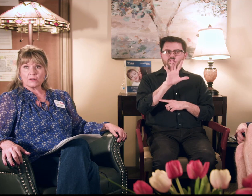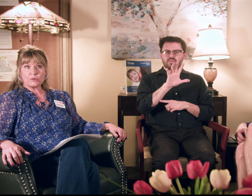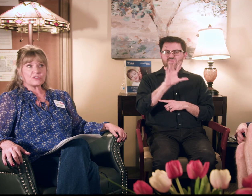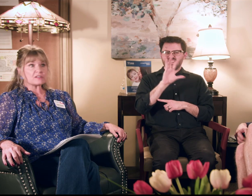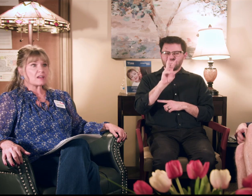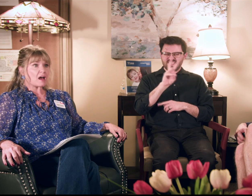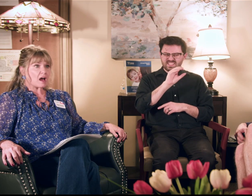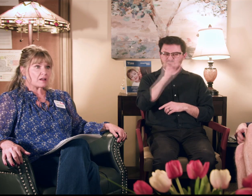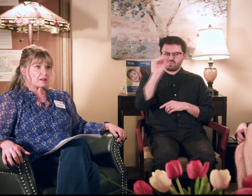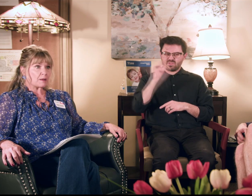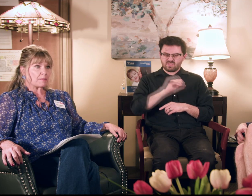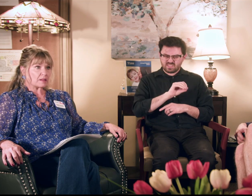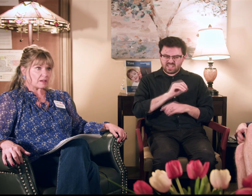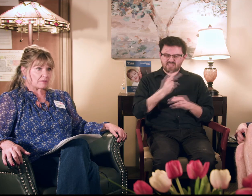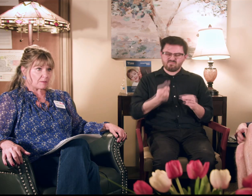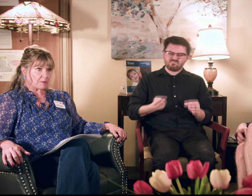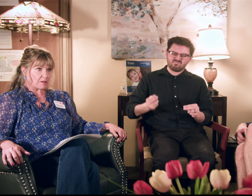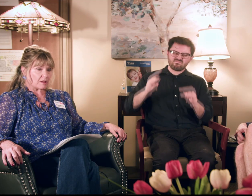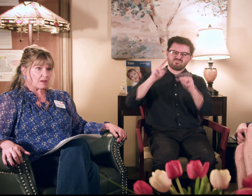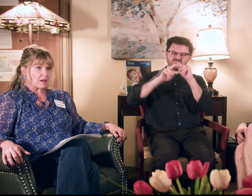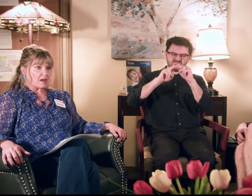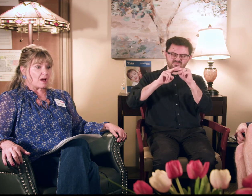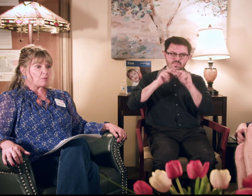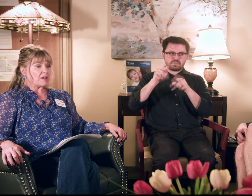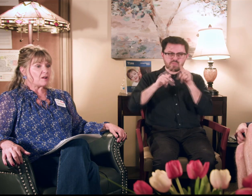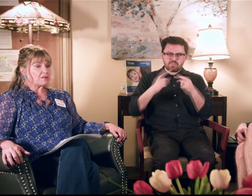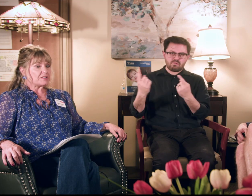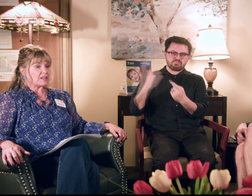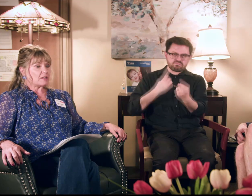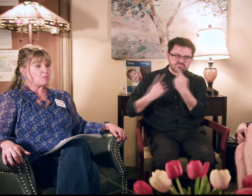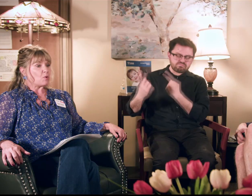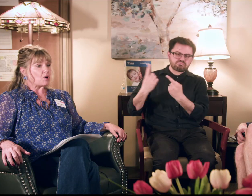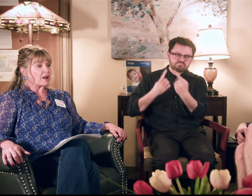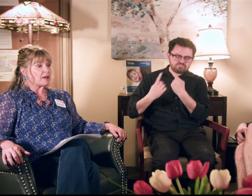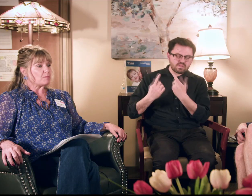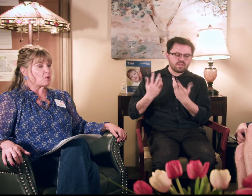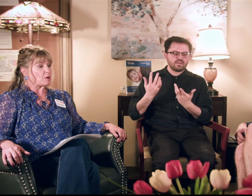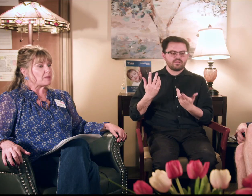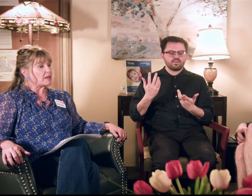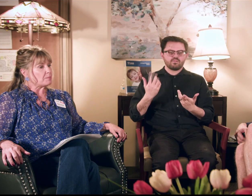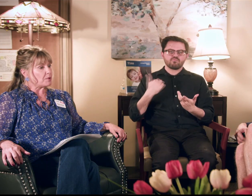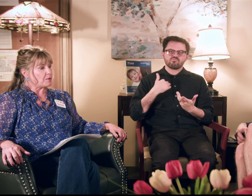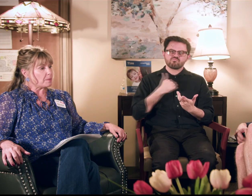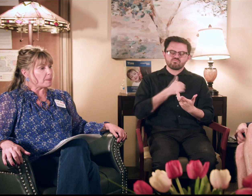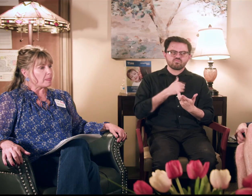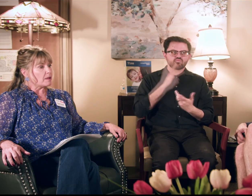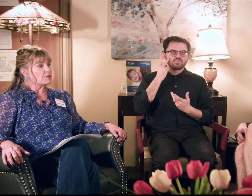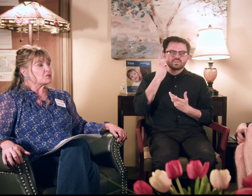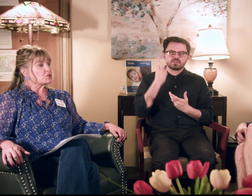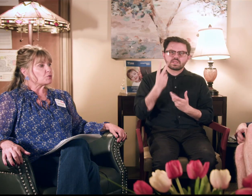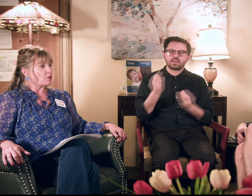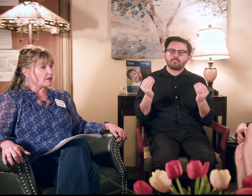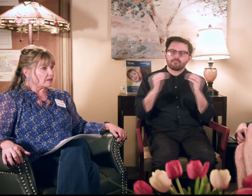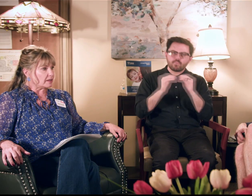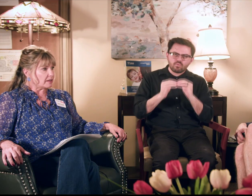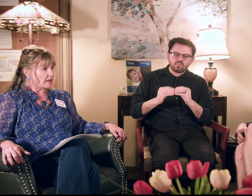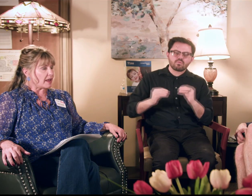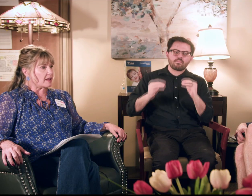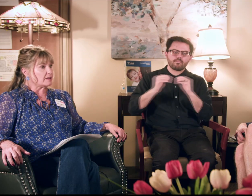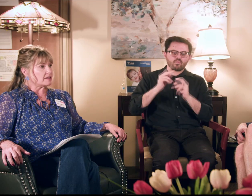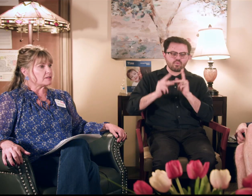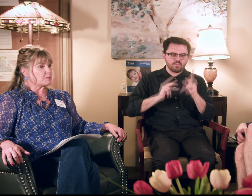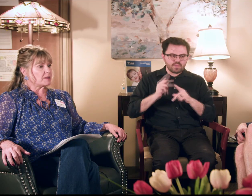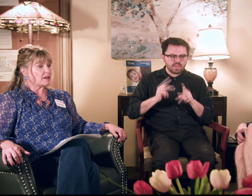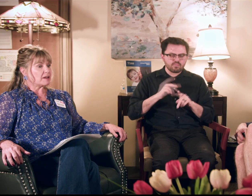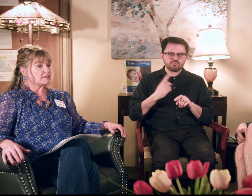increase, which is unbelievable. We are seeing more and more people